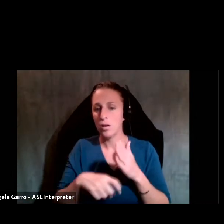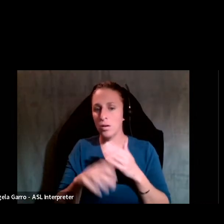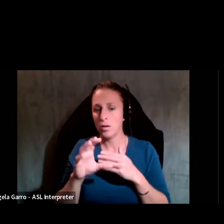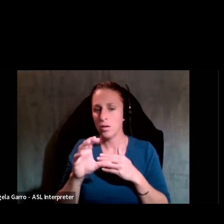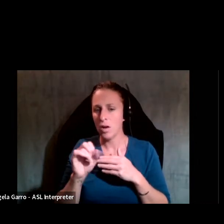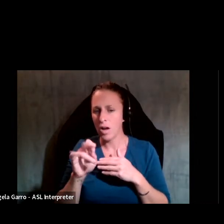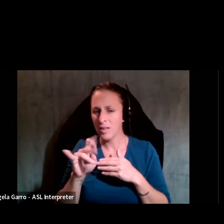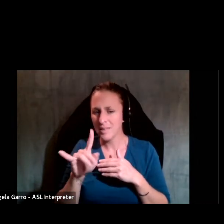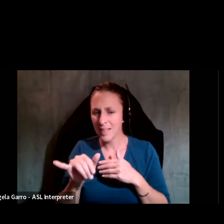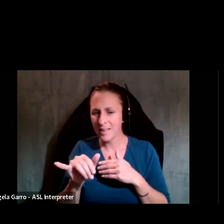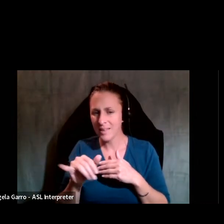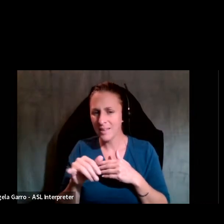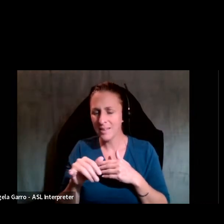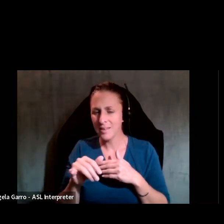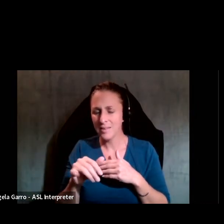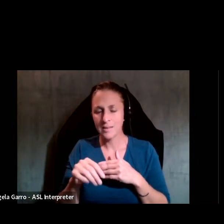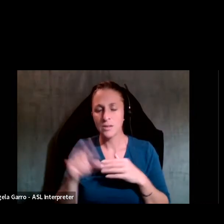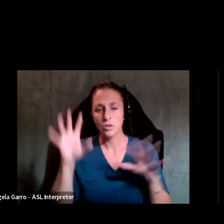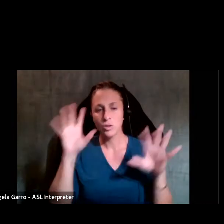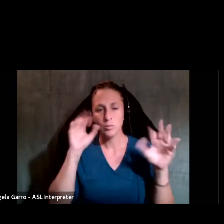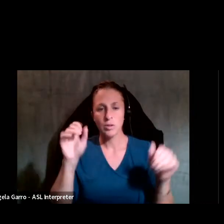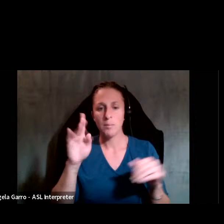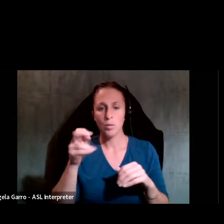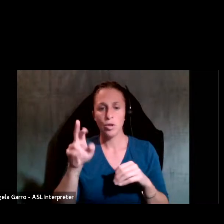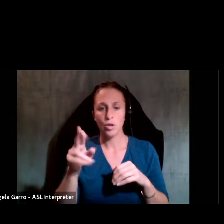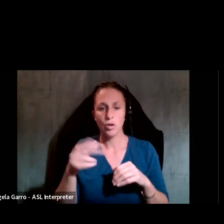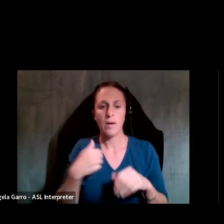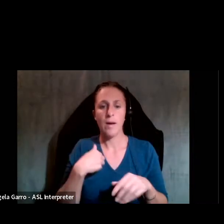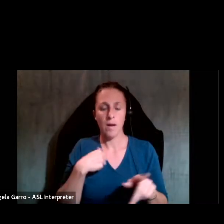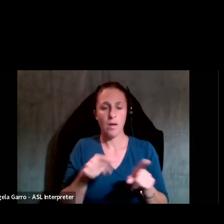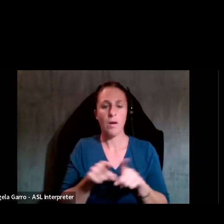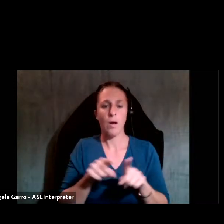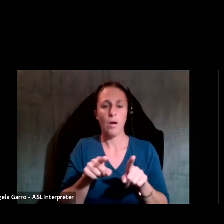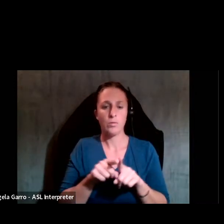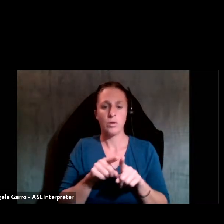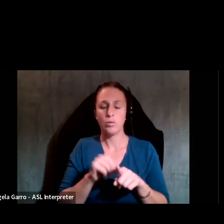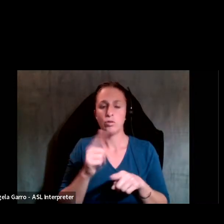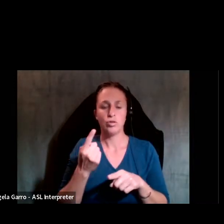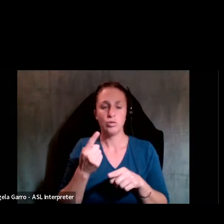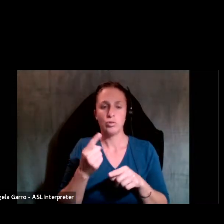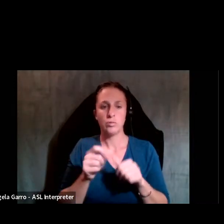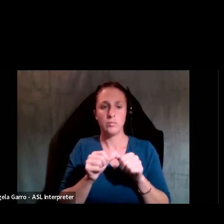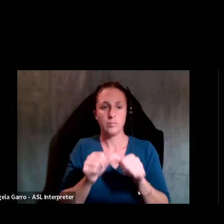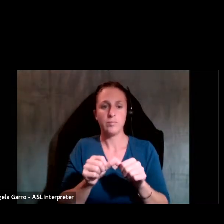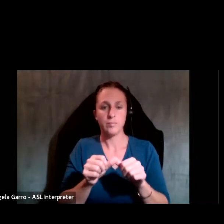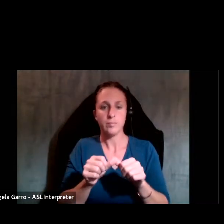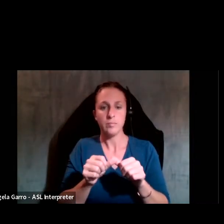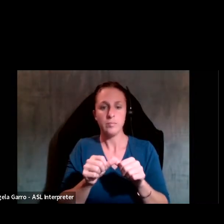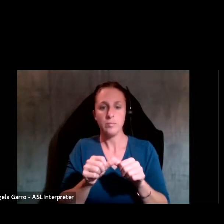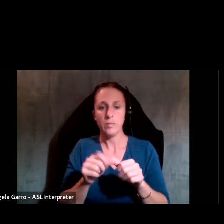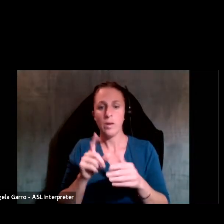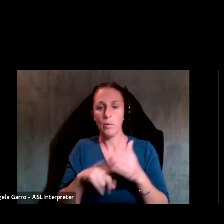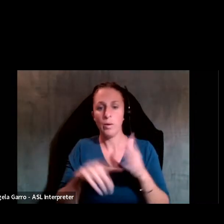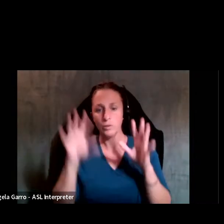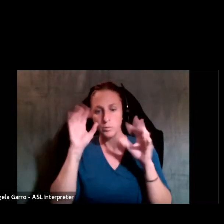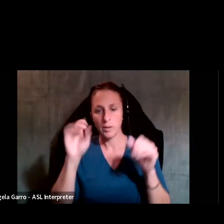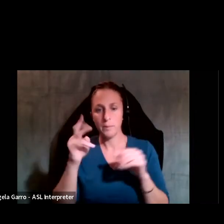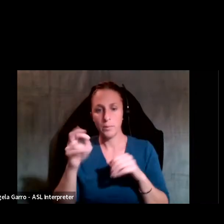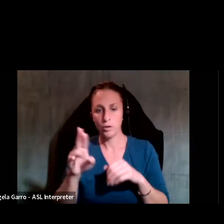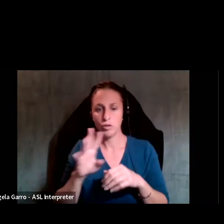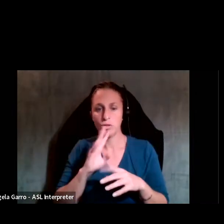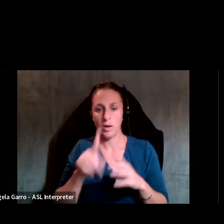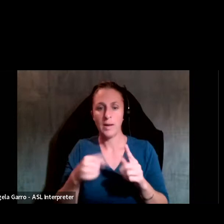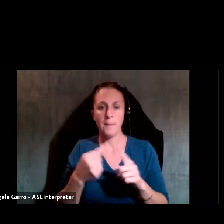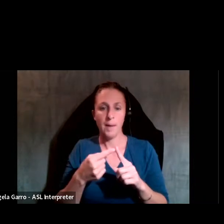enough to make Superintendent Booker. Yeah. I also, just going with what Superintendent Booker is talking about with resources in